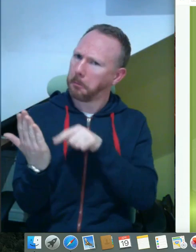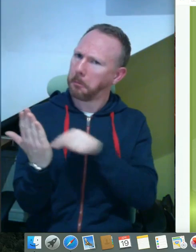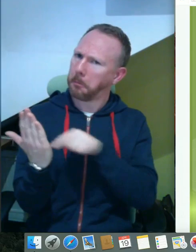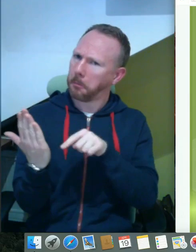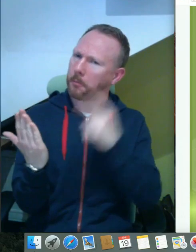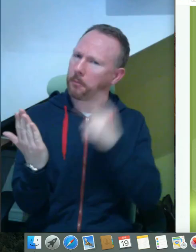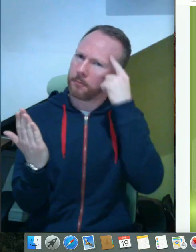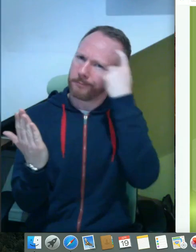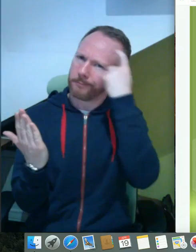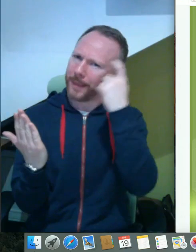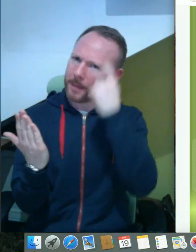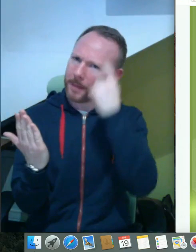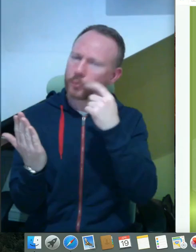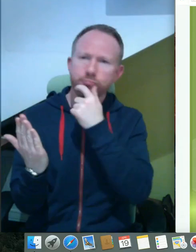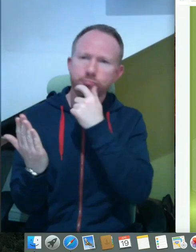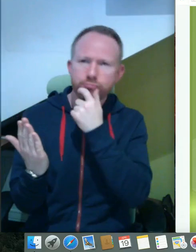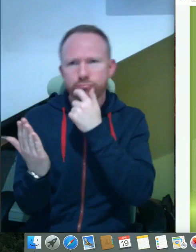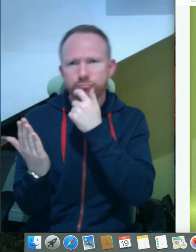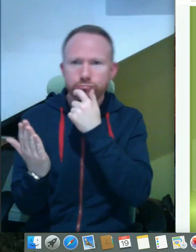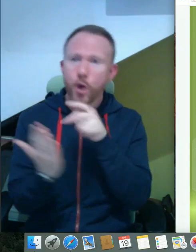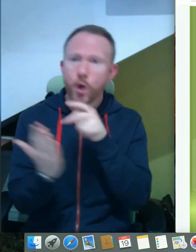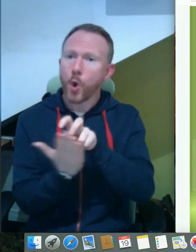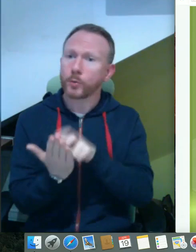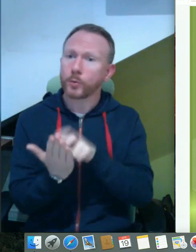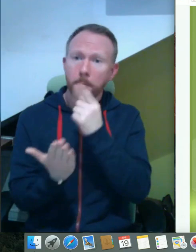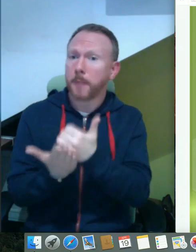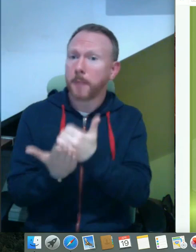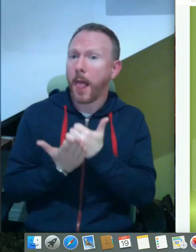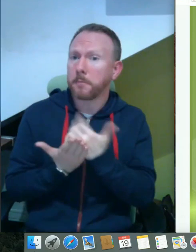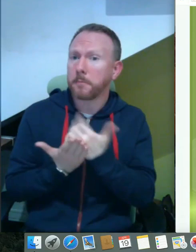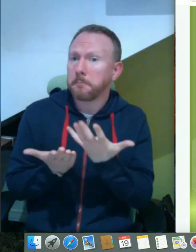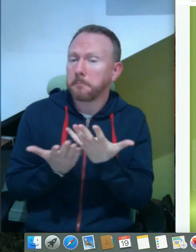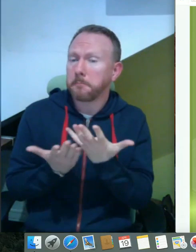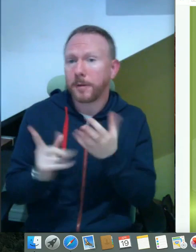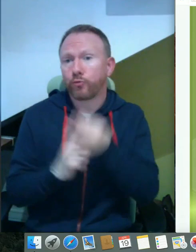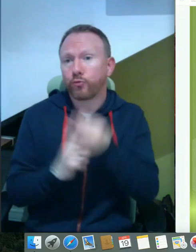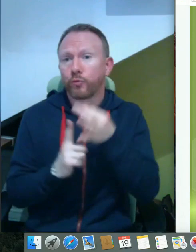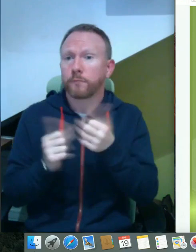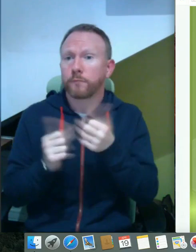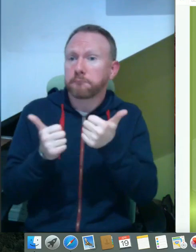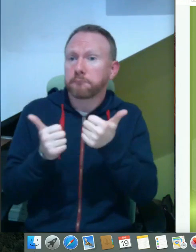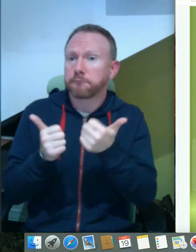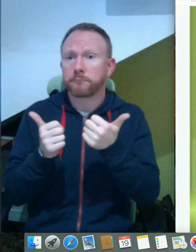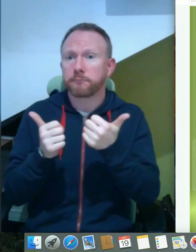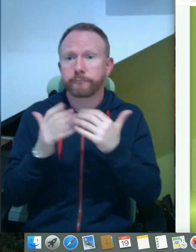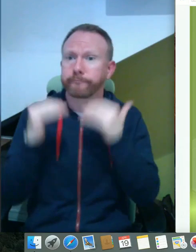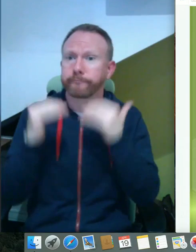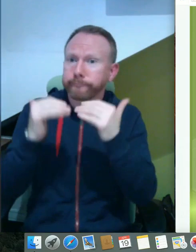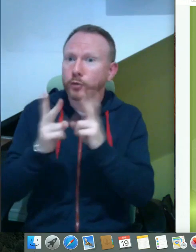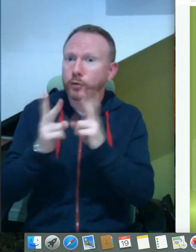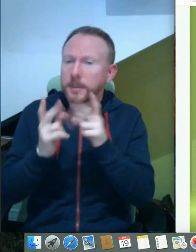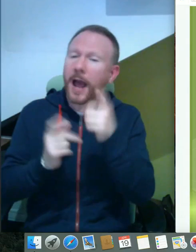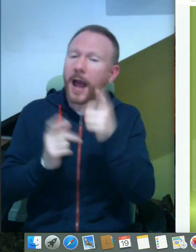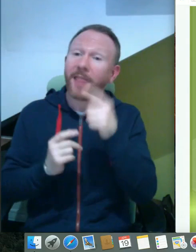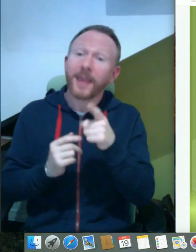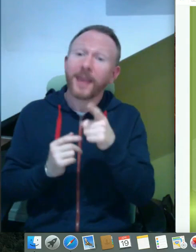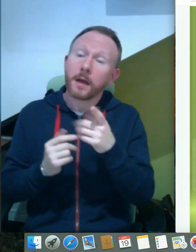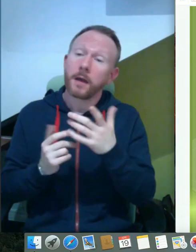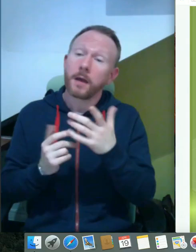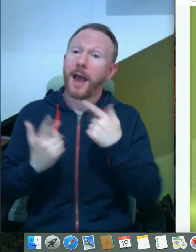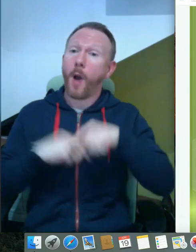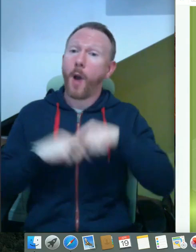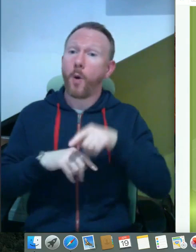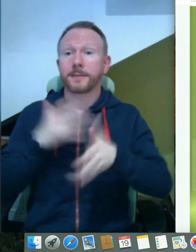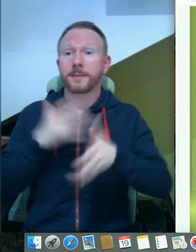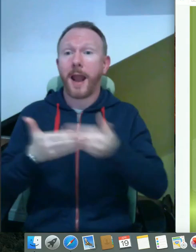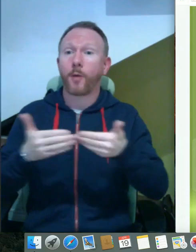begin to consider note-taking as a strategy. And I think we do, as a profession, need to have some further discussions